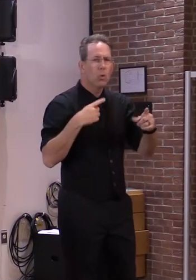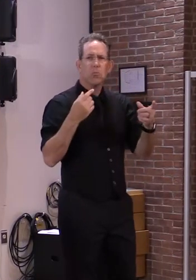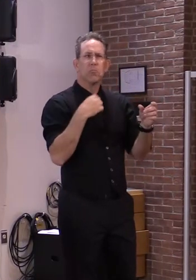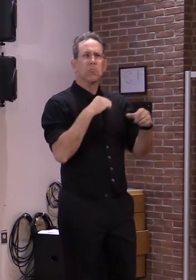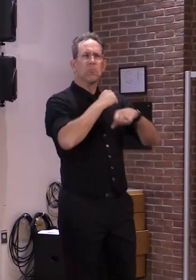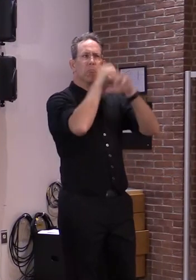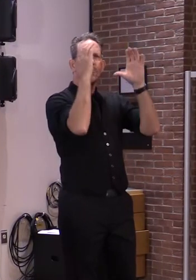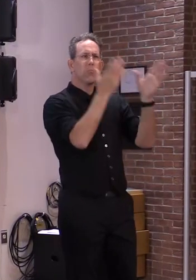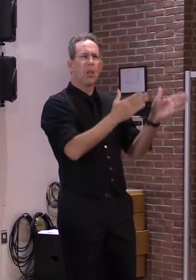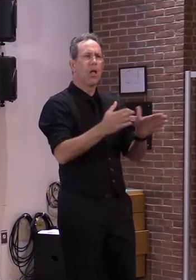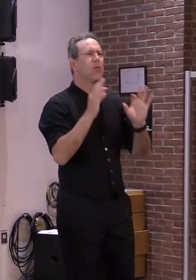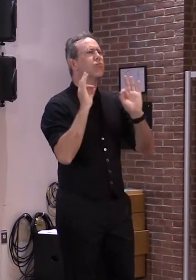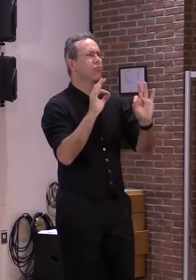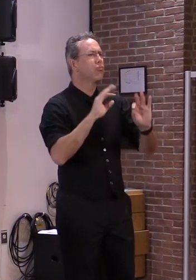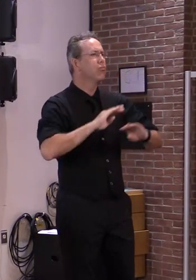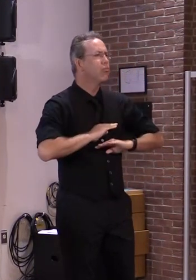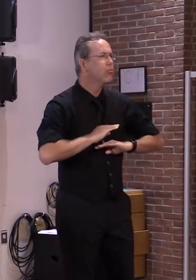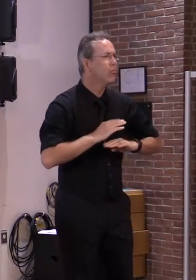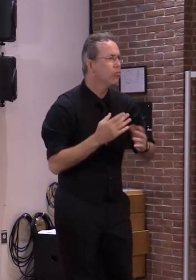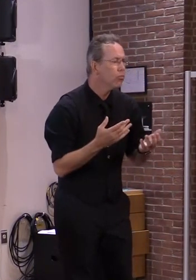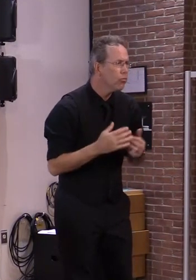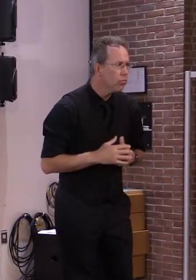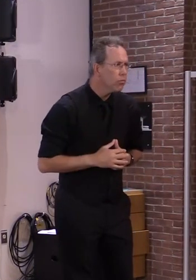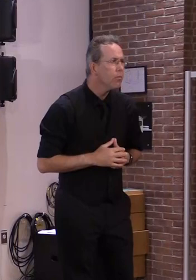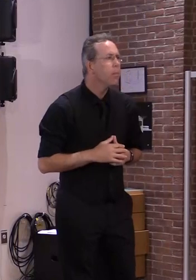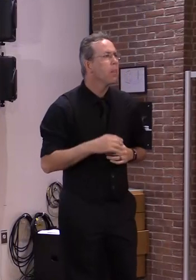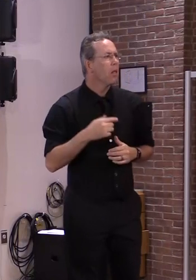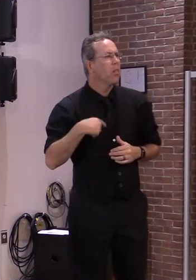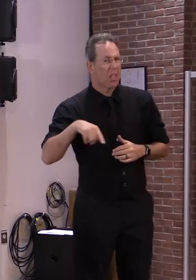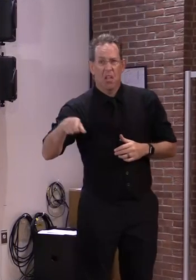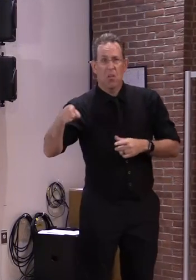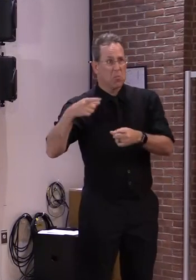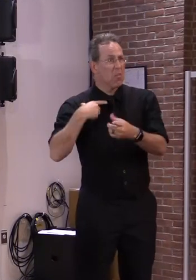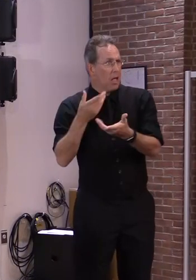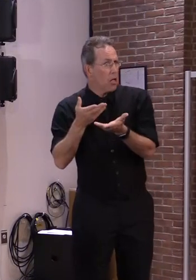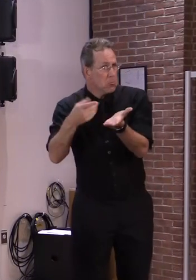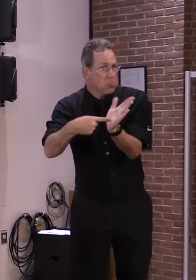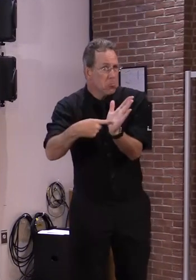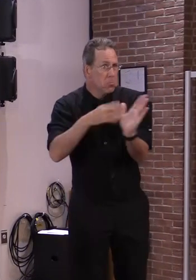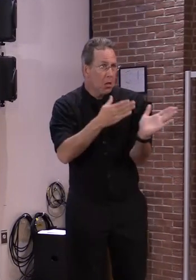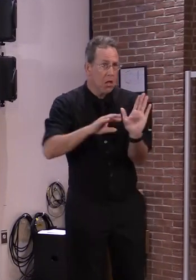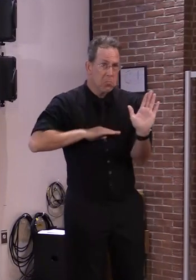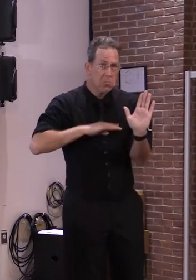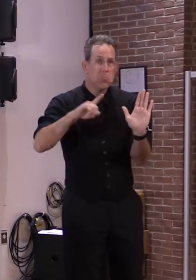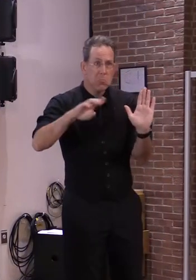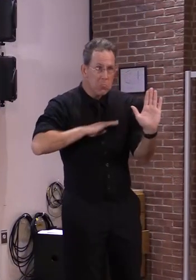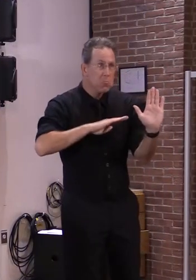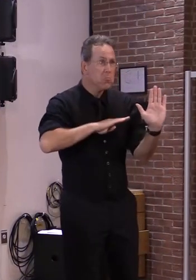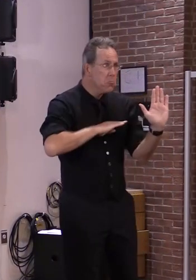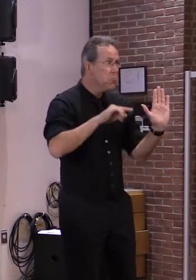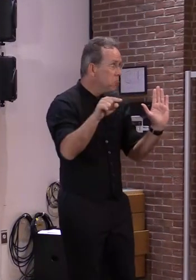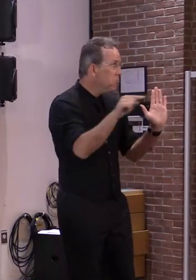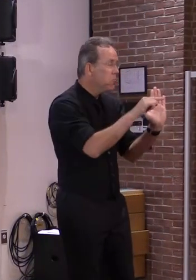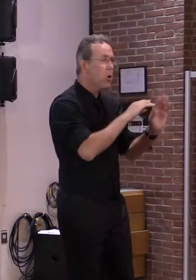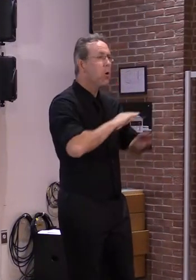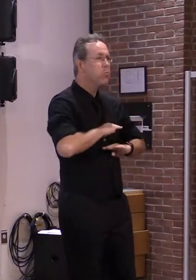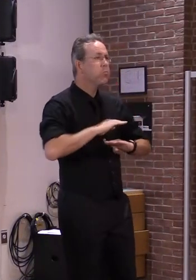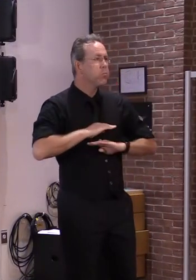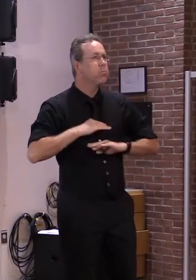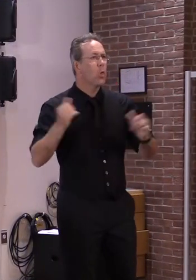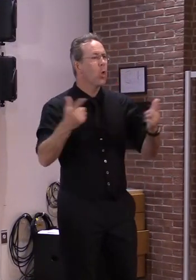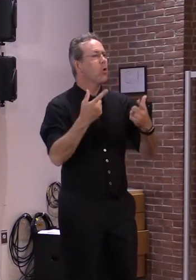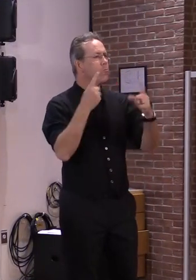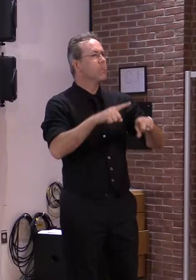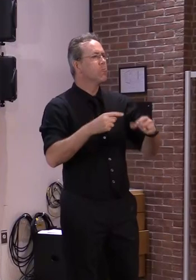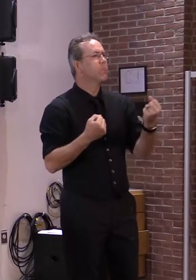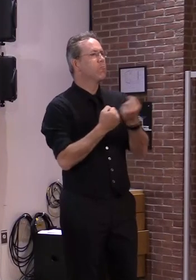with, which was acceptable and desirable and which the legislature endorsed. And that plan was, we're not